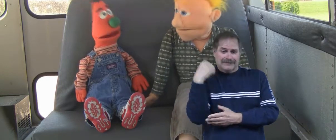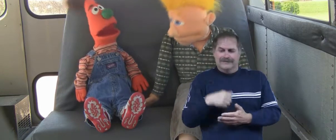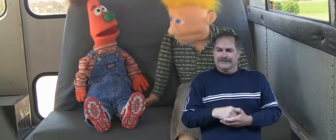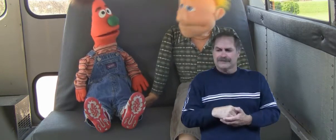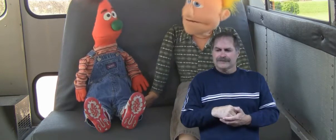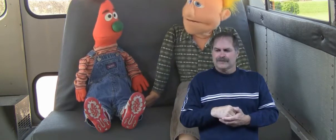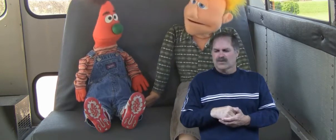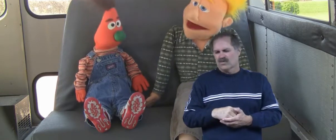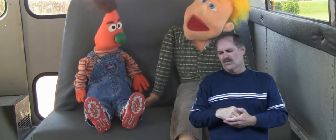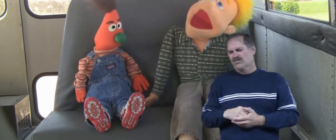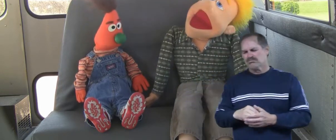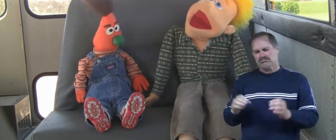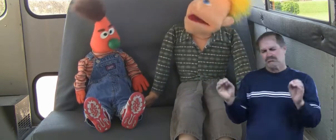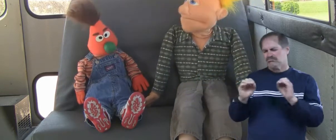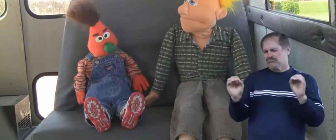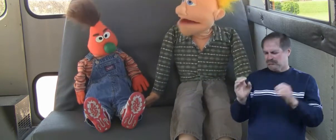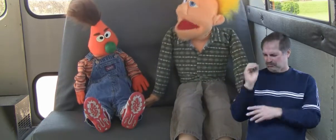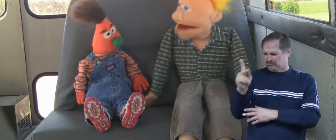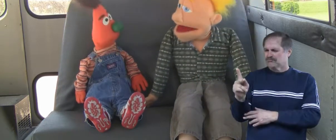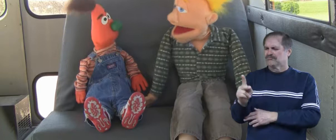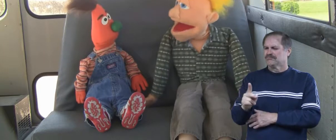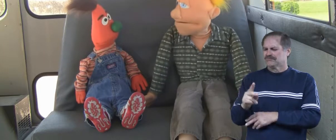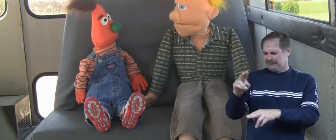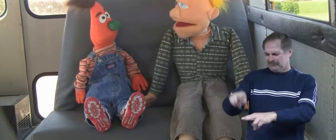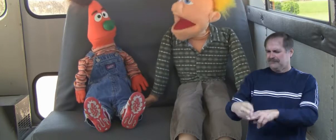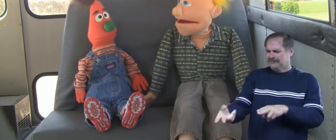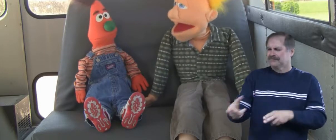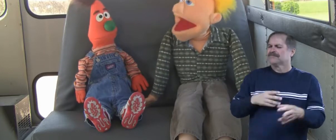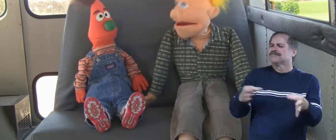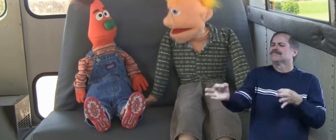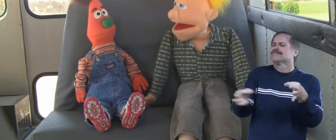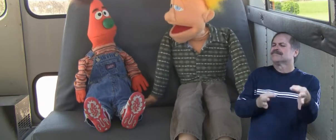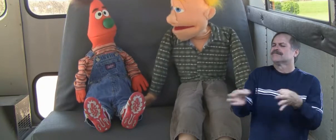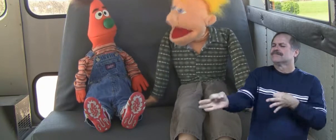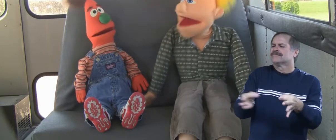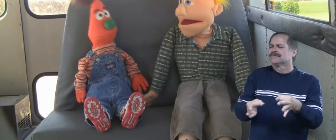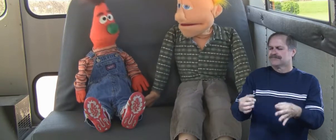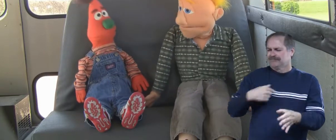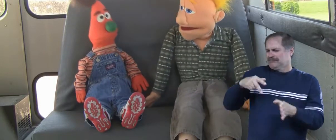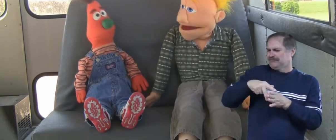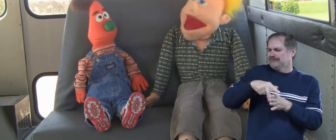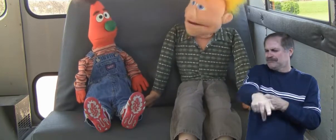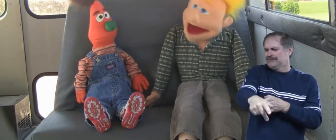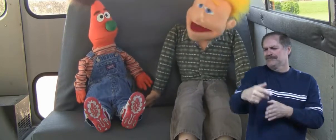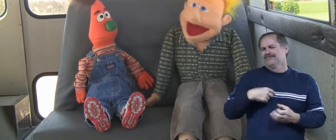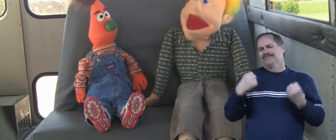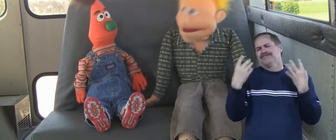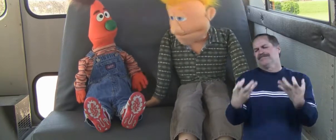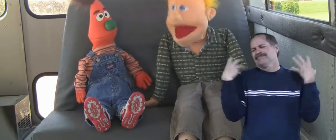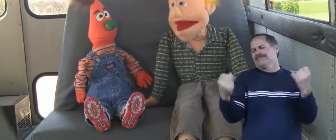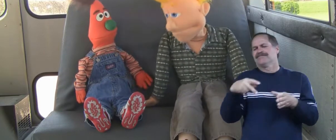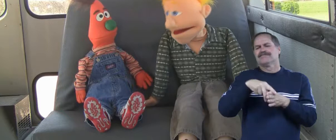school bus. Aw, that's okay. Have a seat and I'll fill you in. I'm a pro at